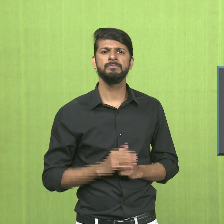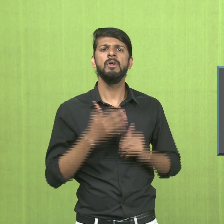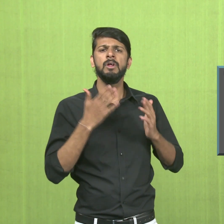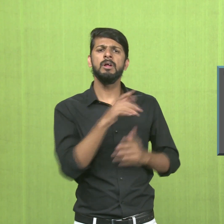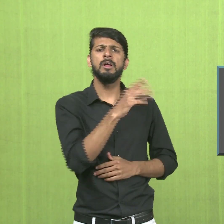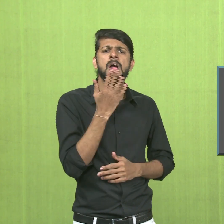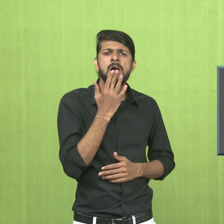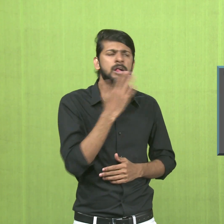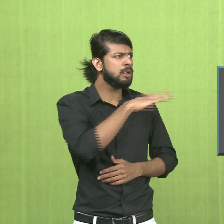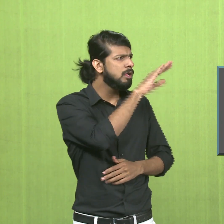The other colors